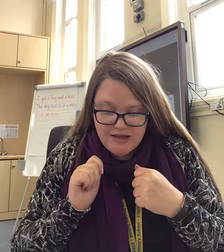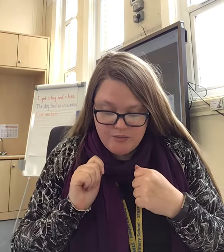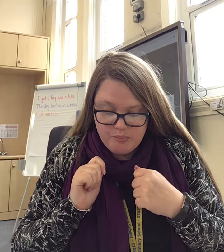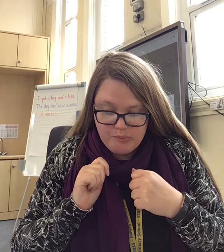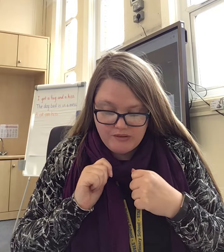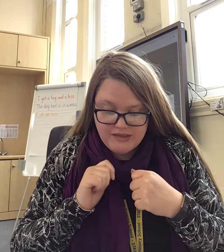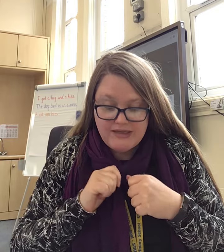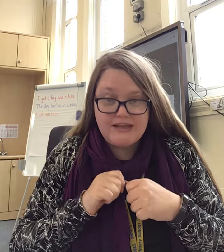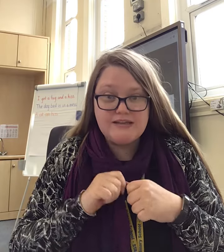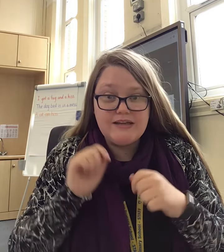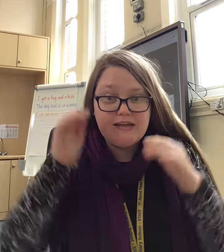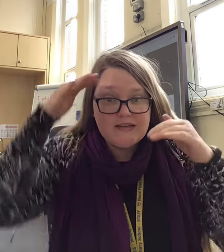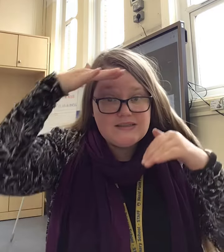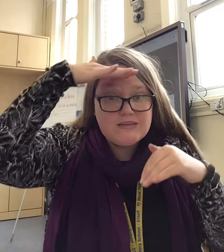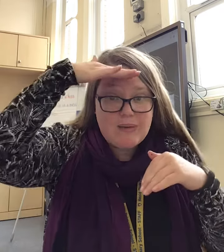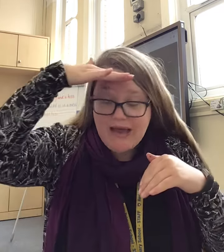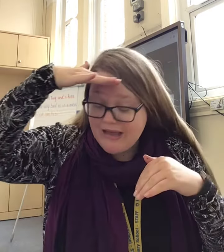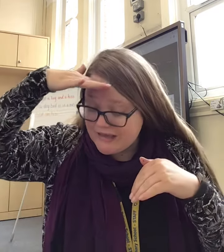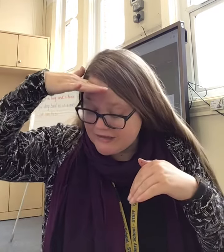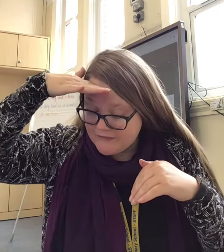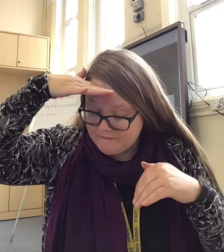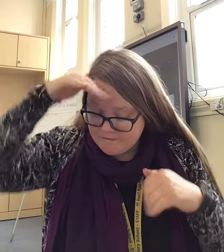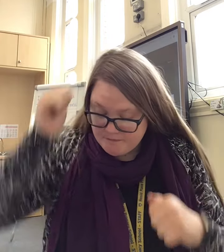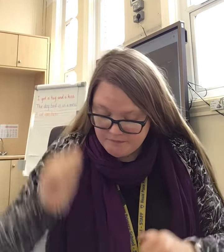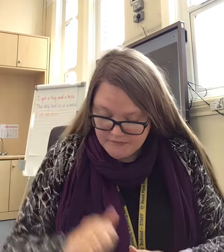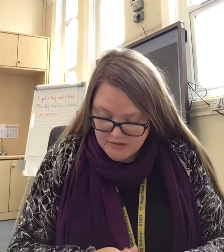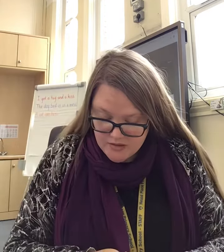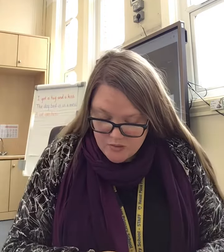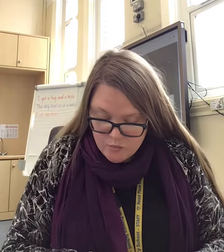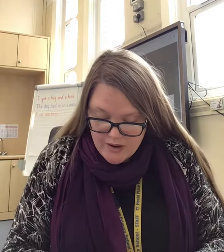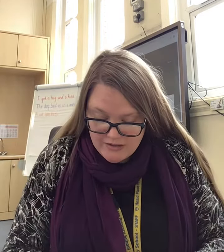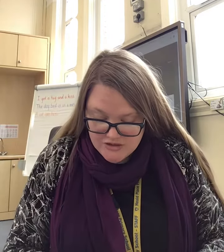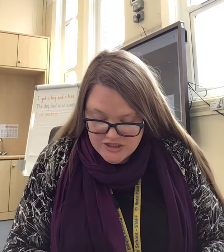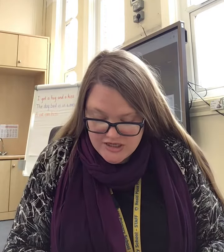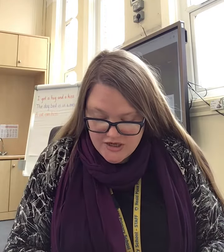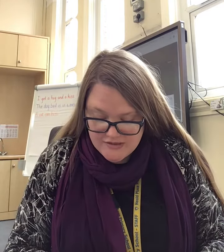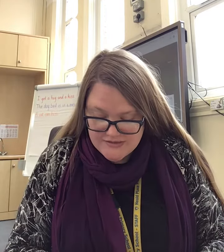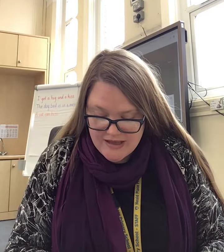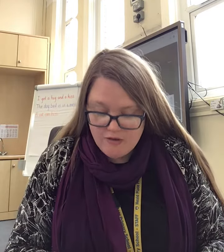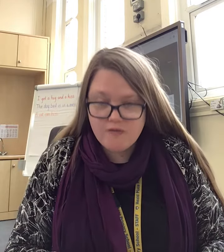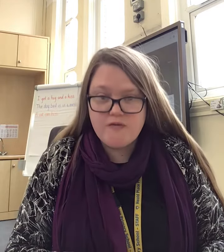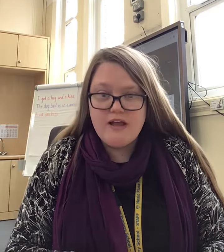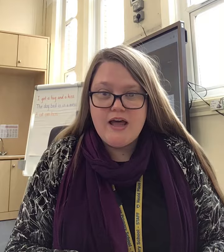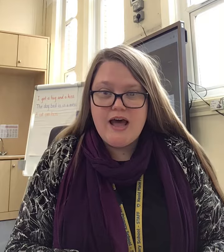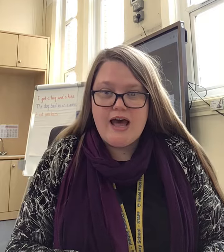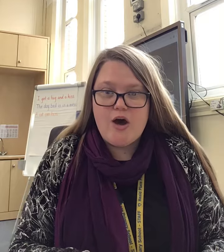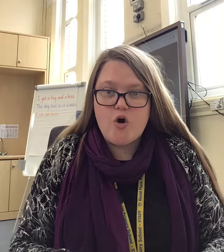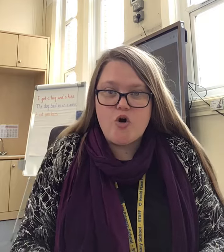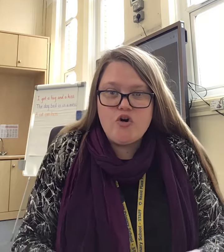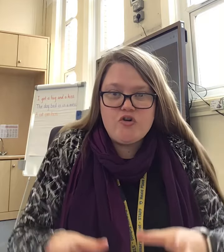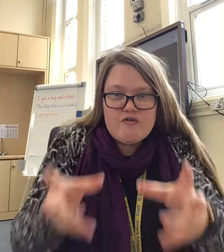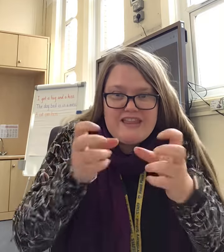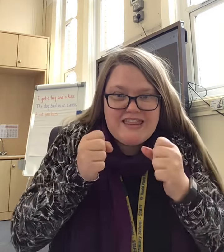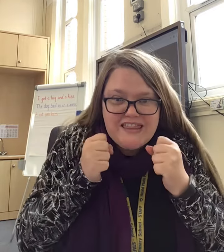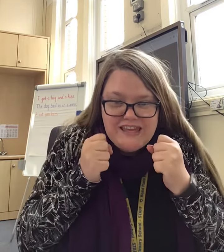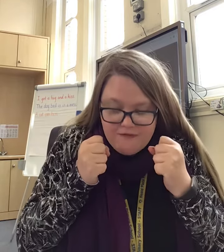body spy While she herself, a hungry thief,